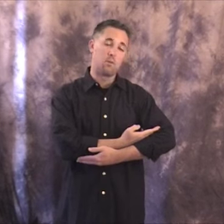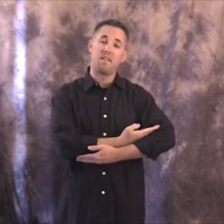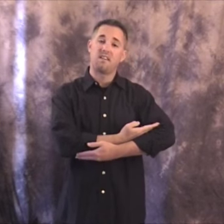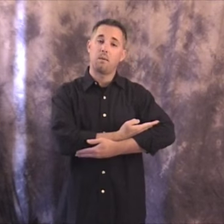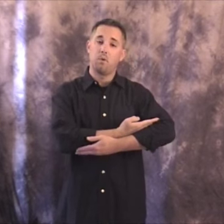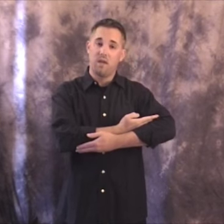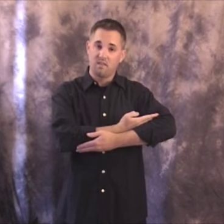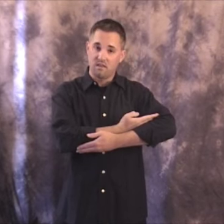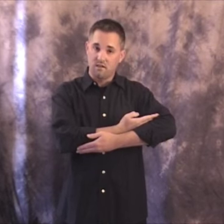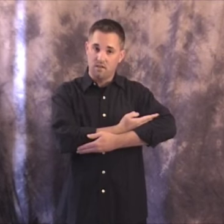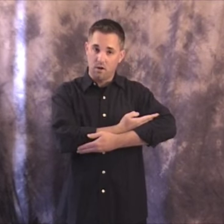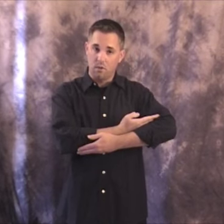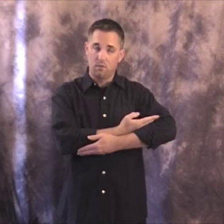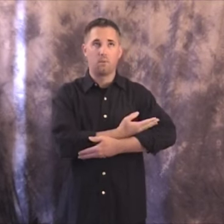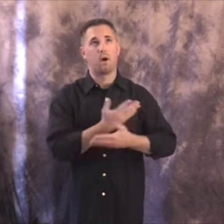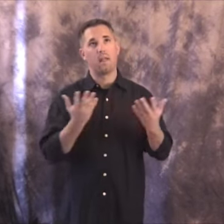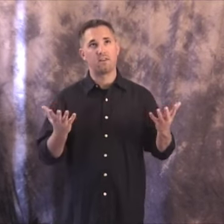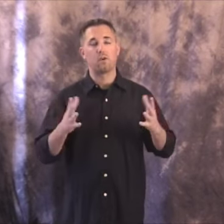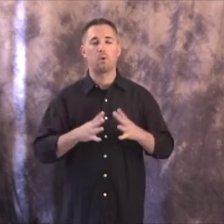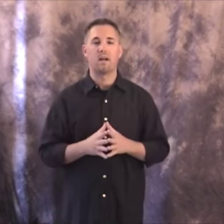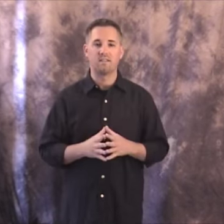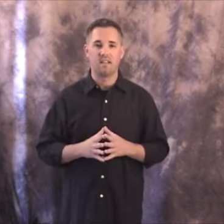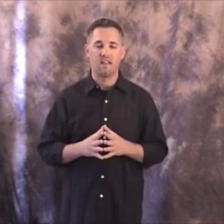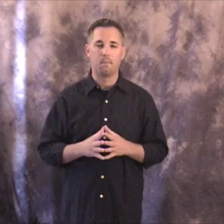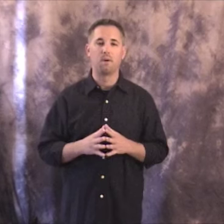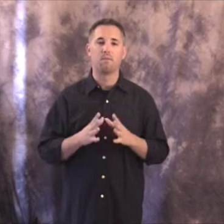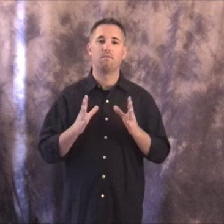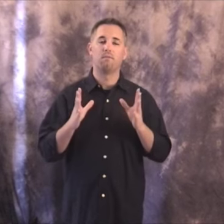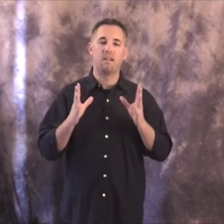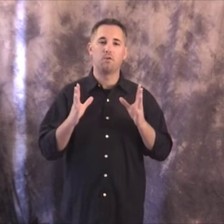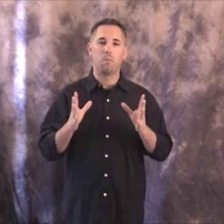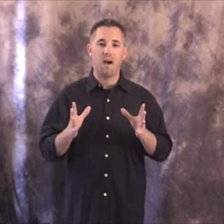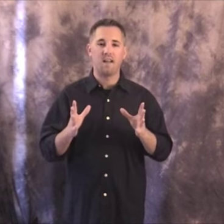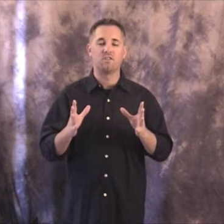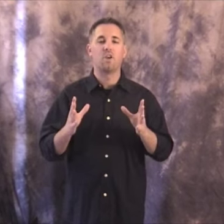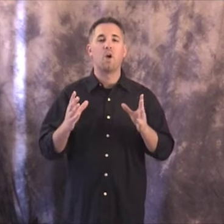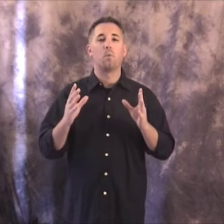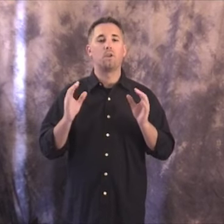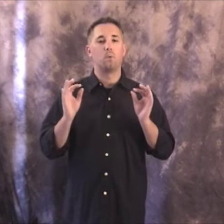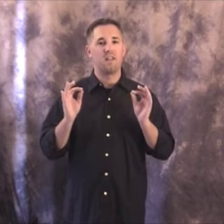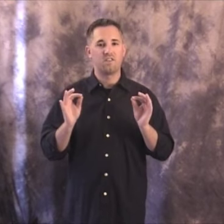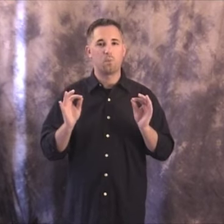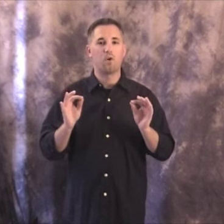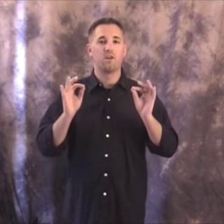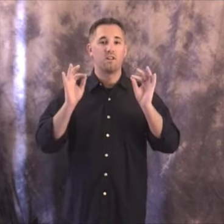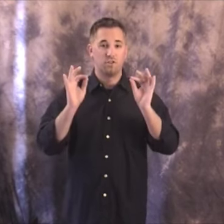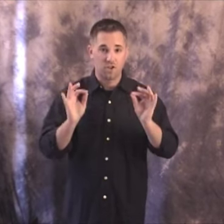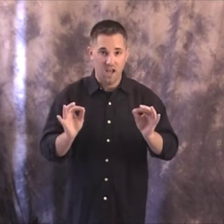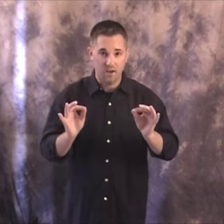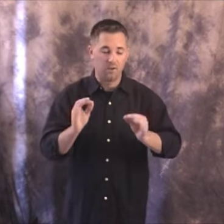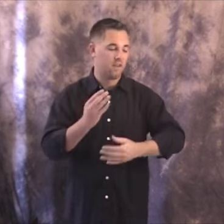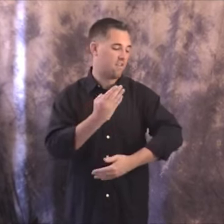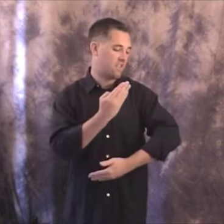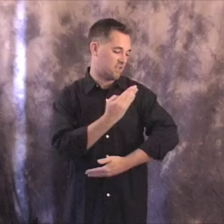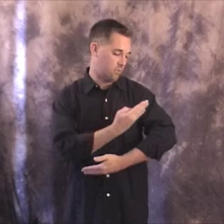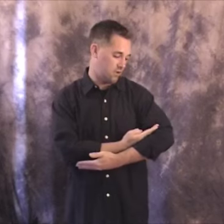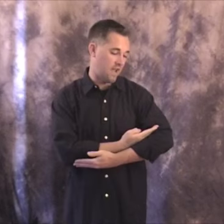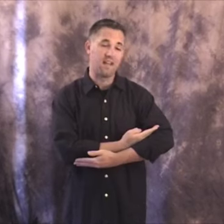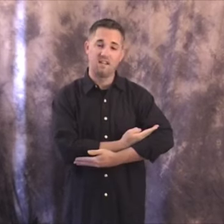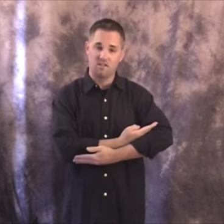by the time you hit the note, well, actually we're not singing it, but in your minds, when you would hit the word child, that's when your hand needs to